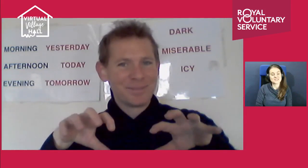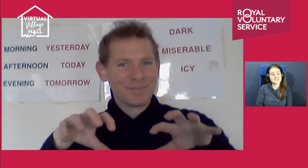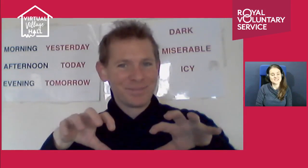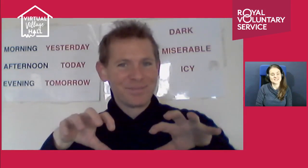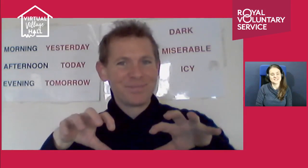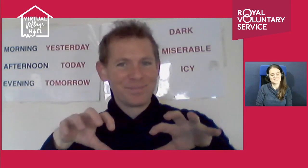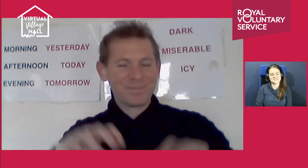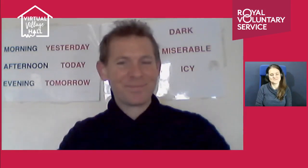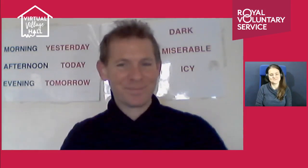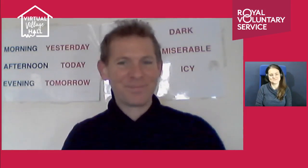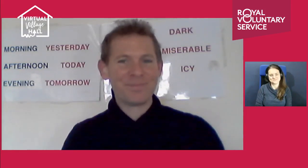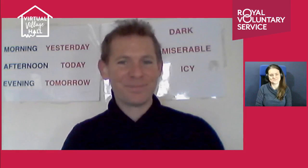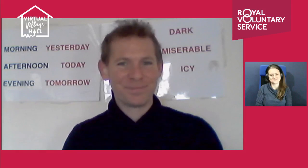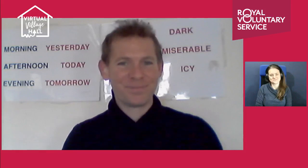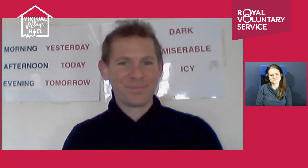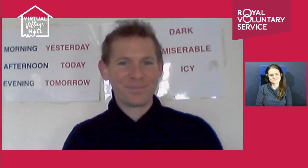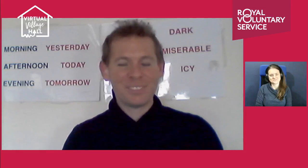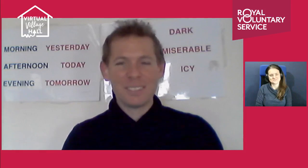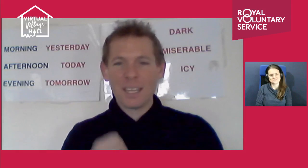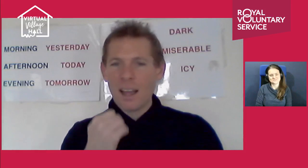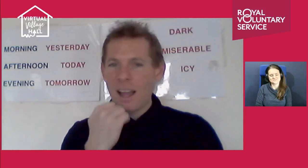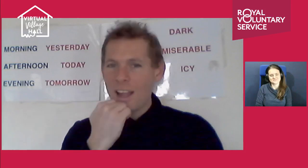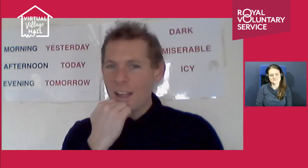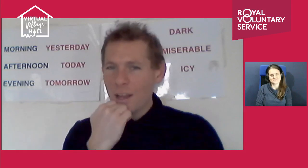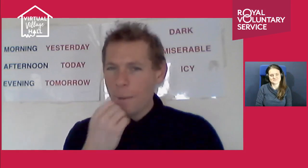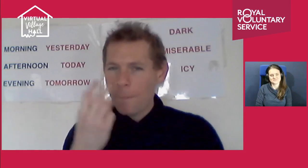Yeah, it was icy.